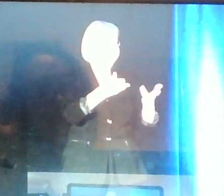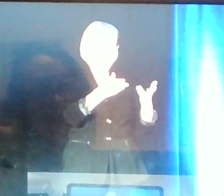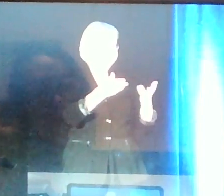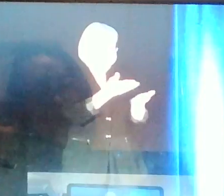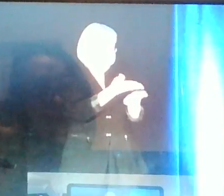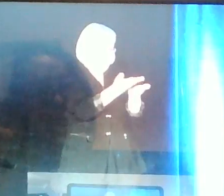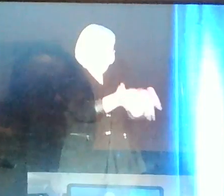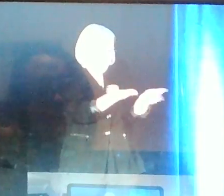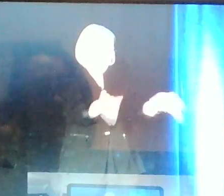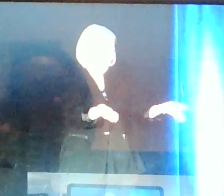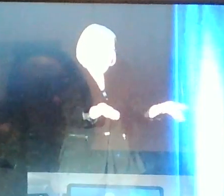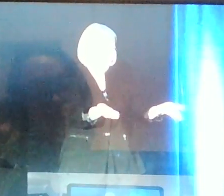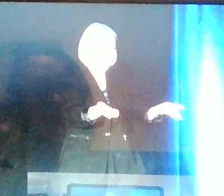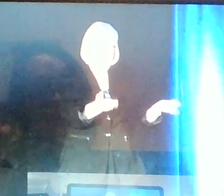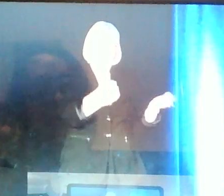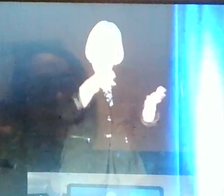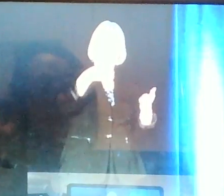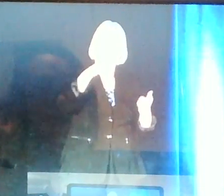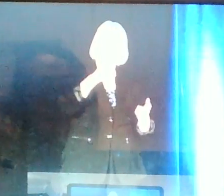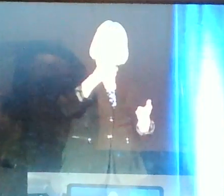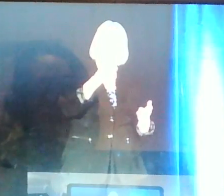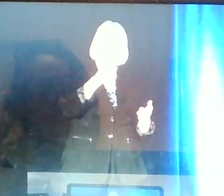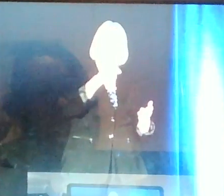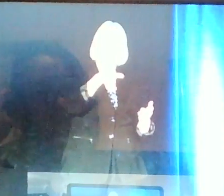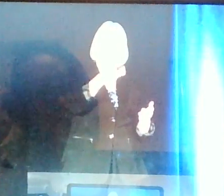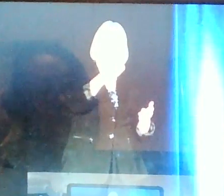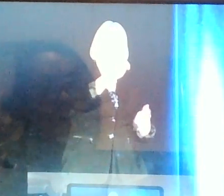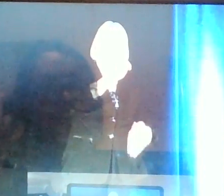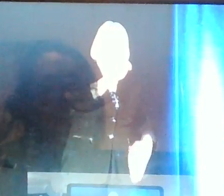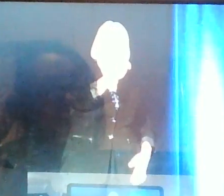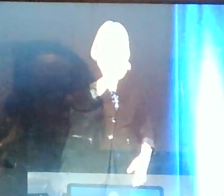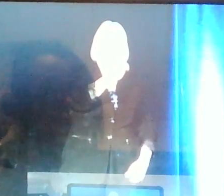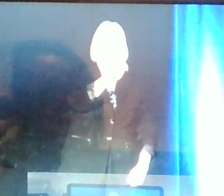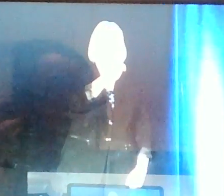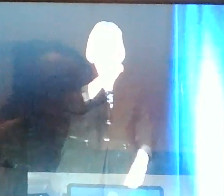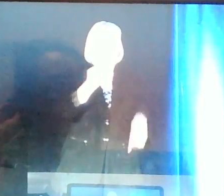25% of the time, it's what's there. It's product.